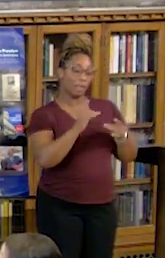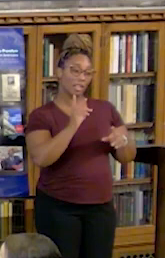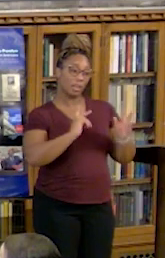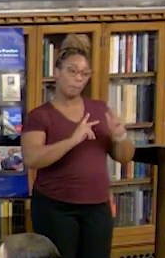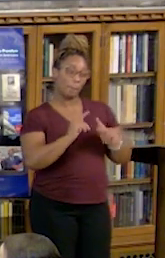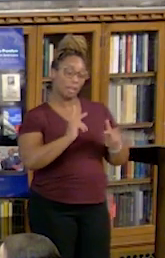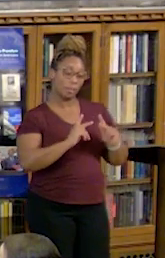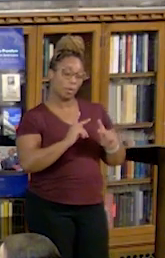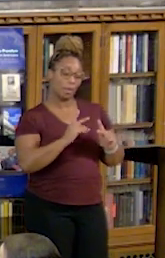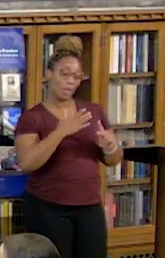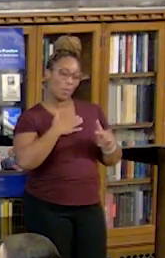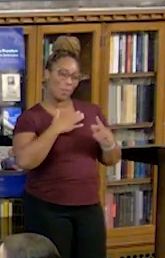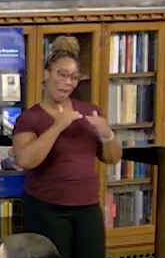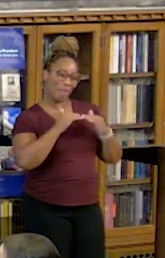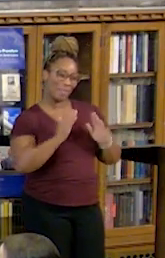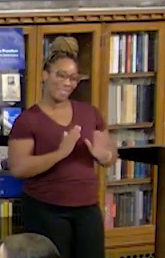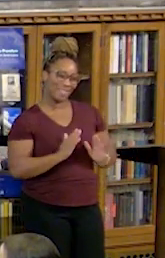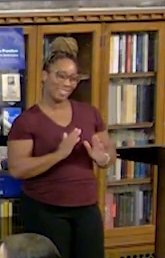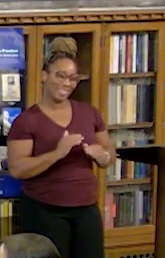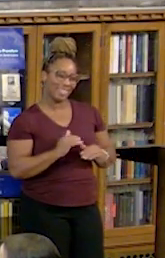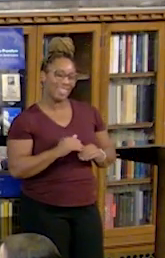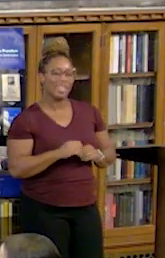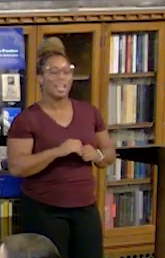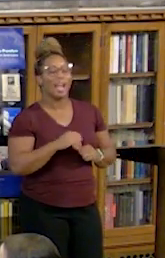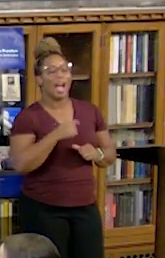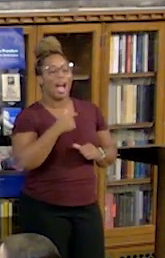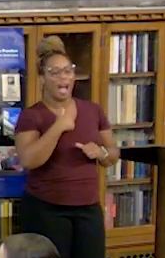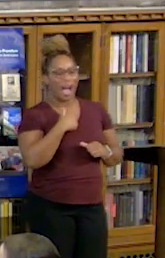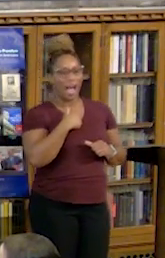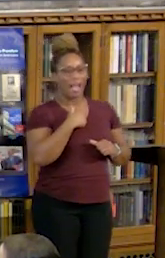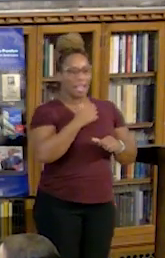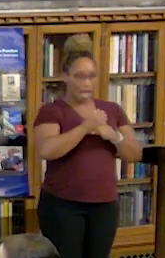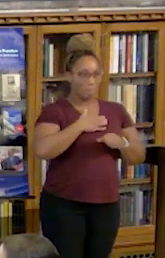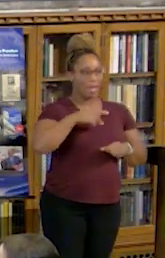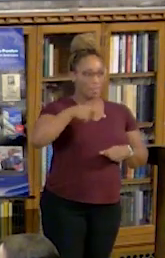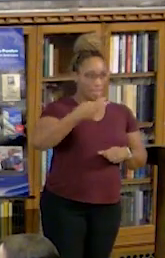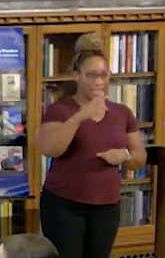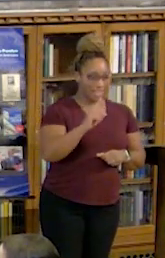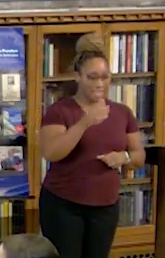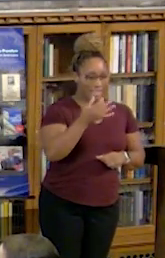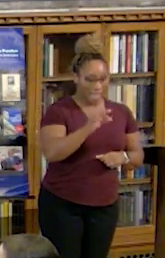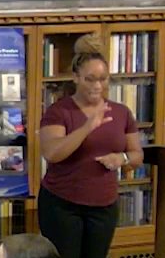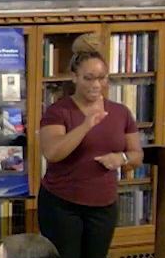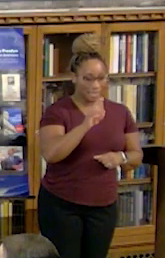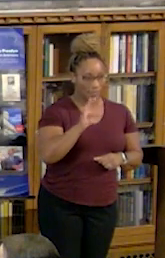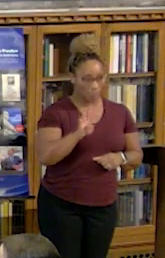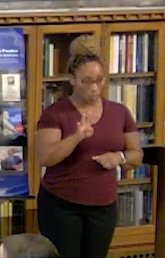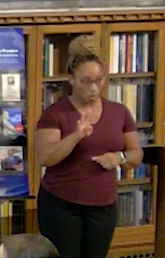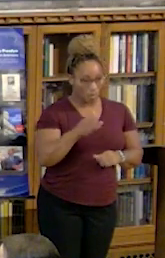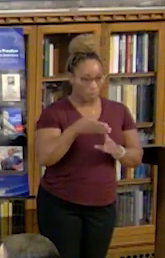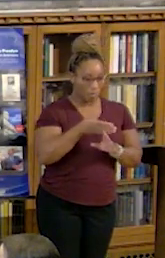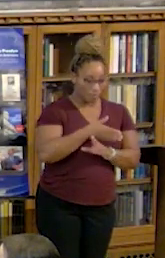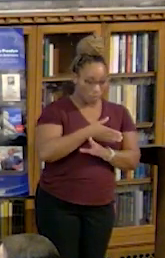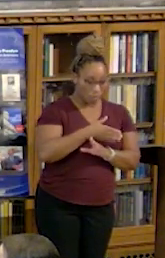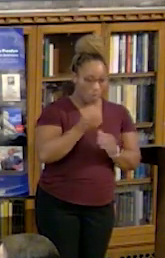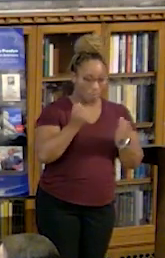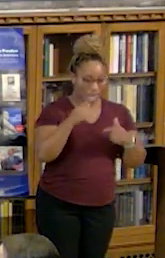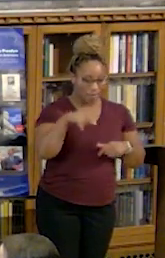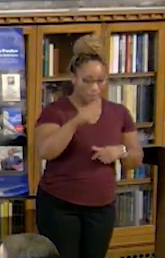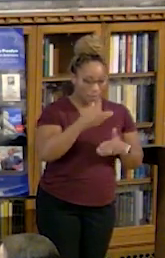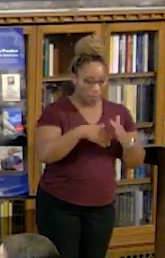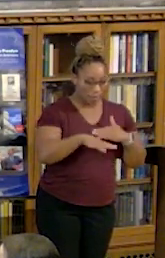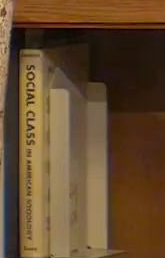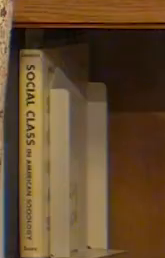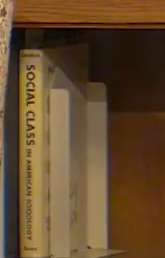who were my peers um I was I got my PhD in 1974 before many of you